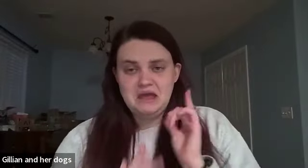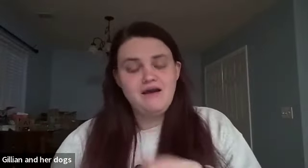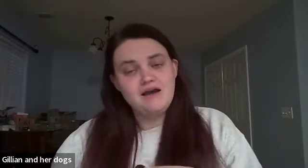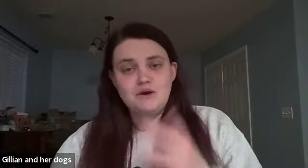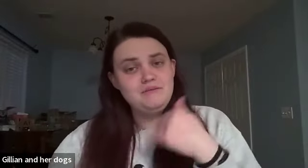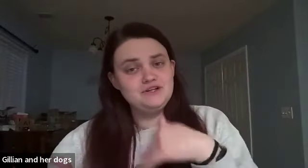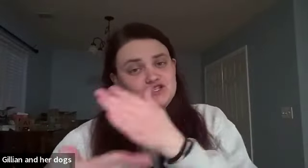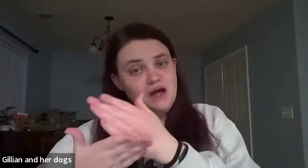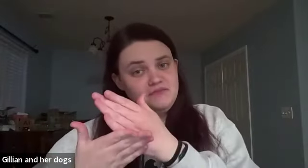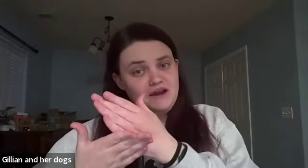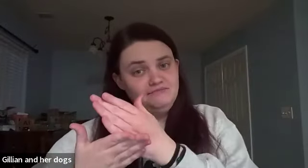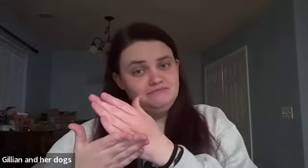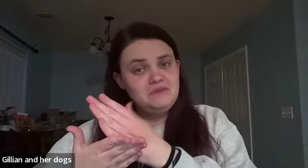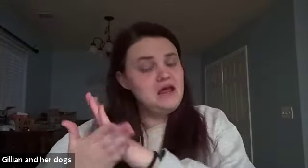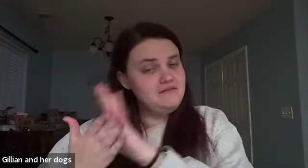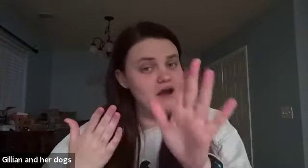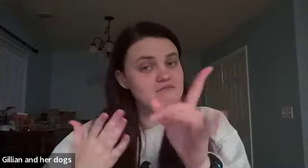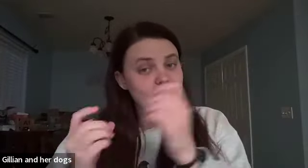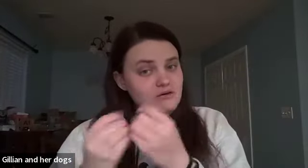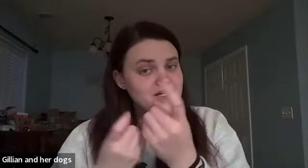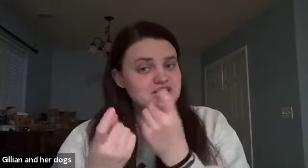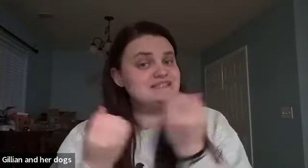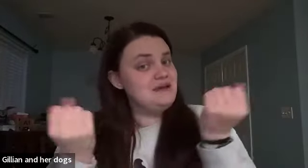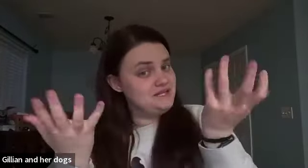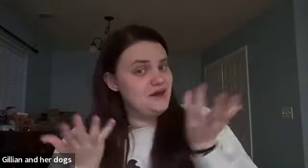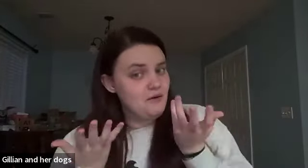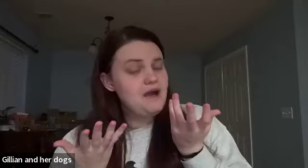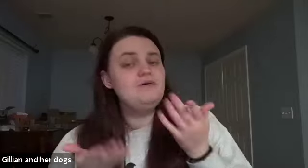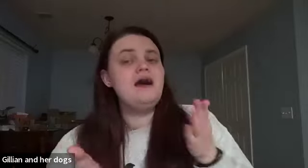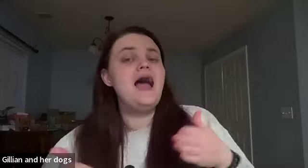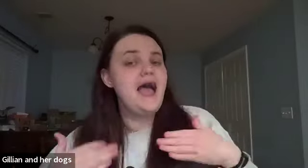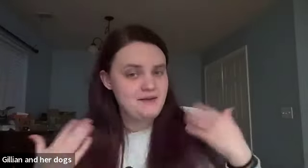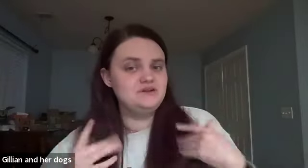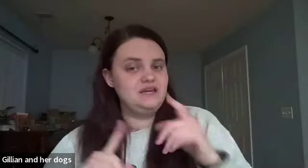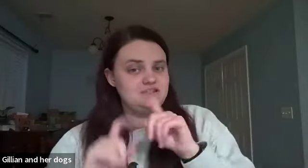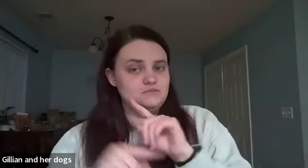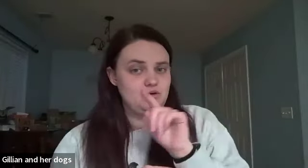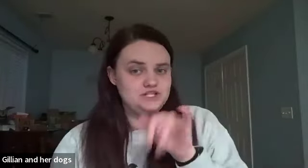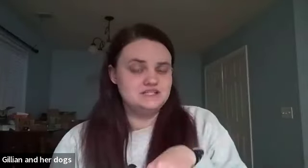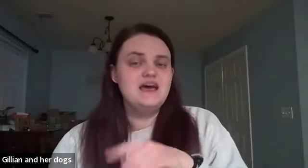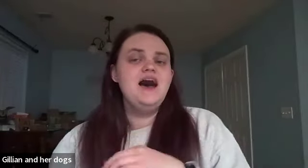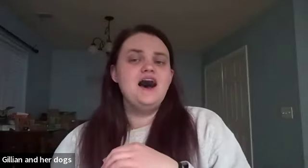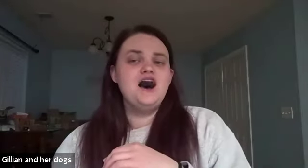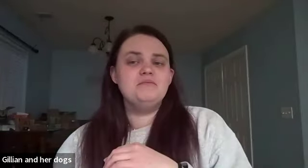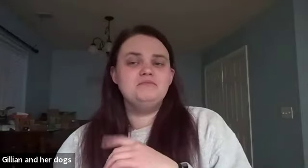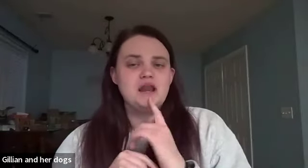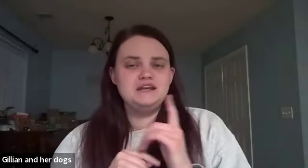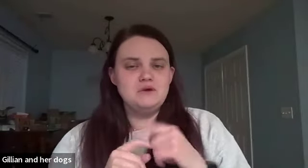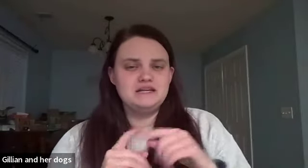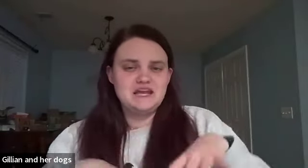yeah, so I'm going to stop there. And if you have more questions, let me know. I will happily answer more questions. But I didn't want to just